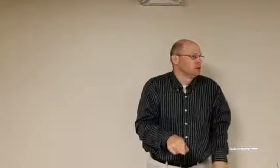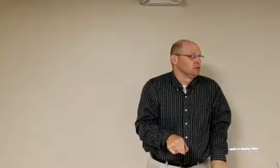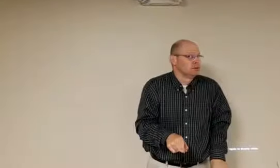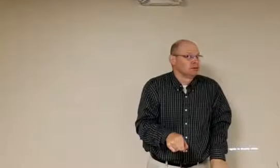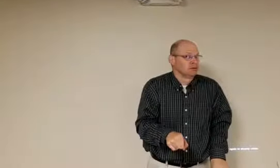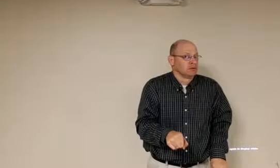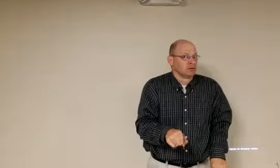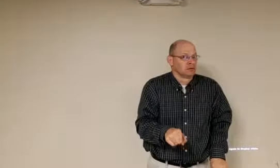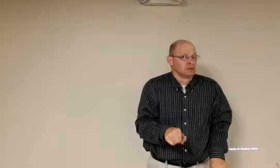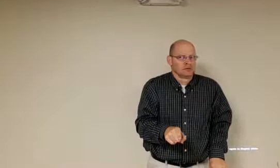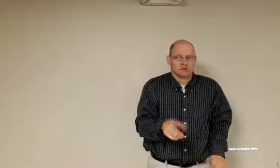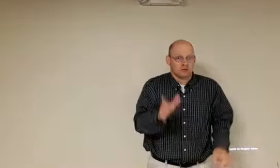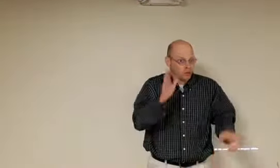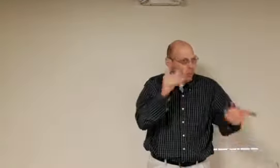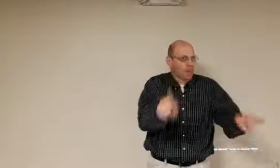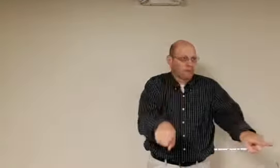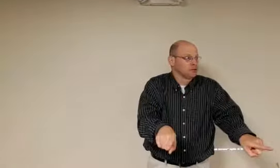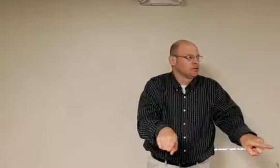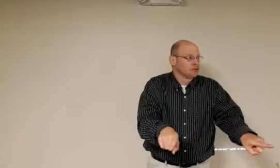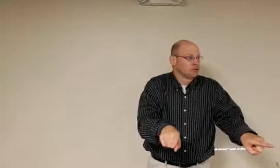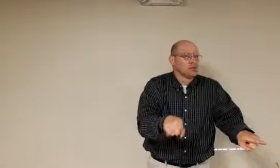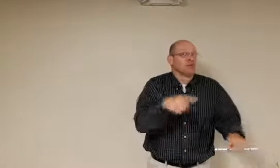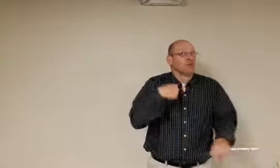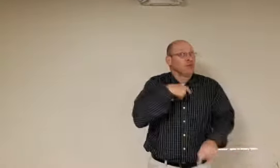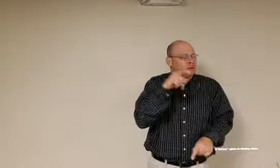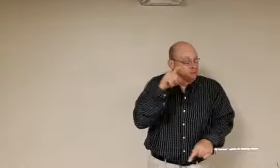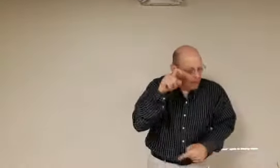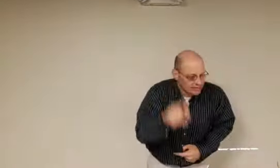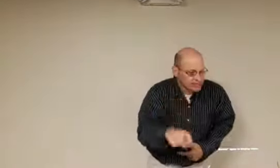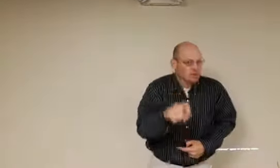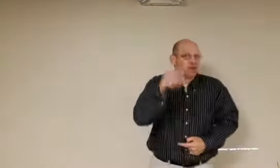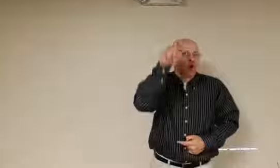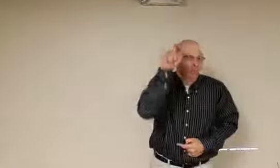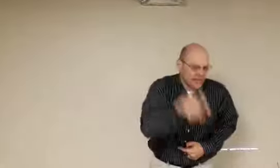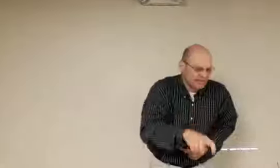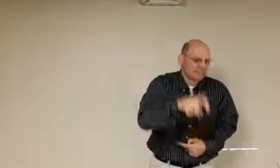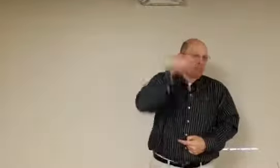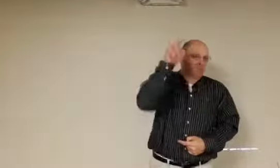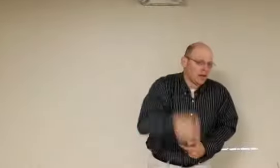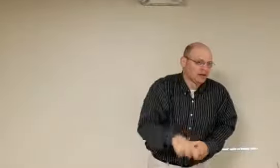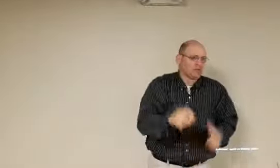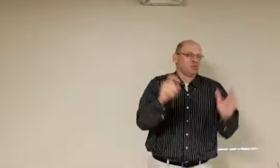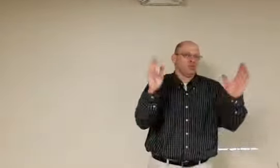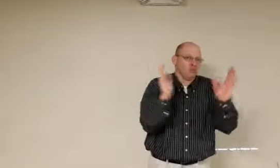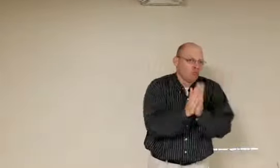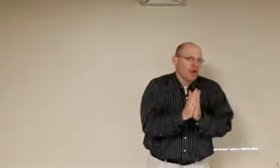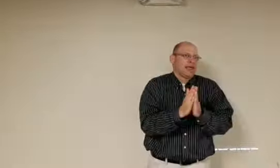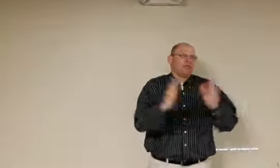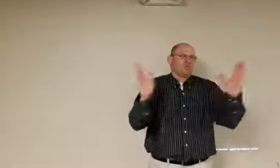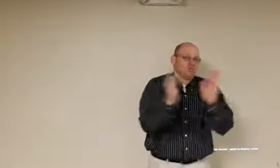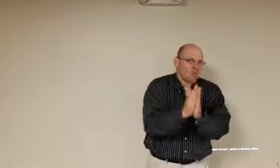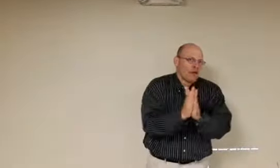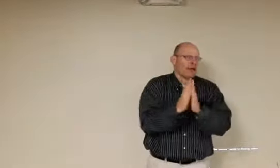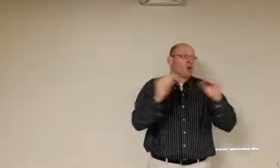That part's going to be done. It will happen. We must, can't emphasize it enough, we